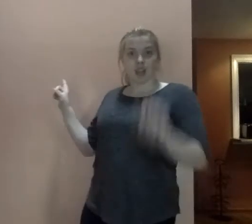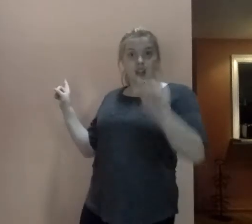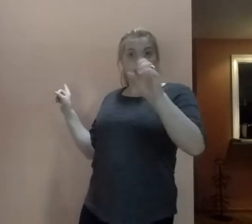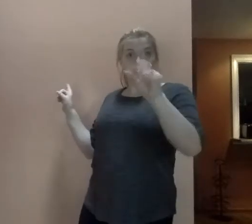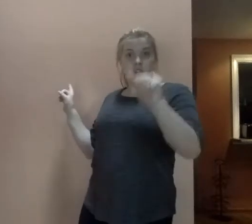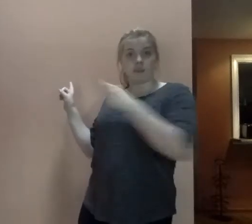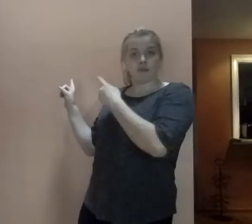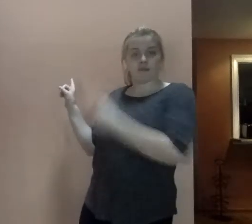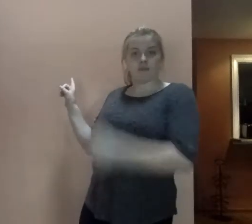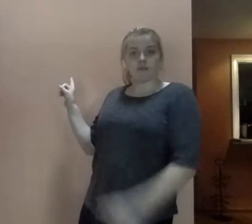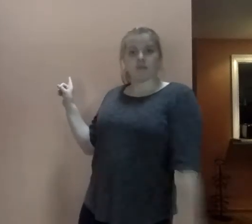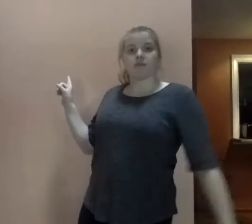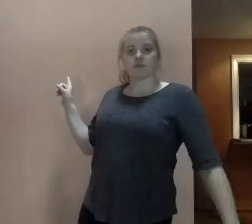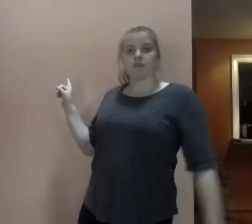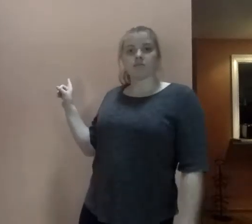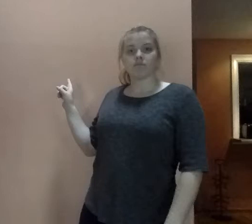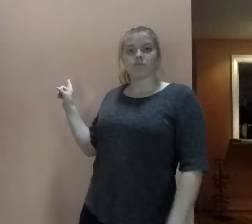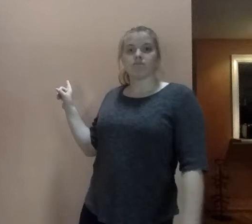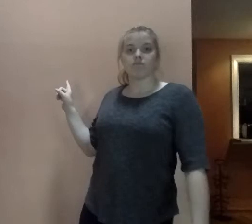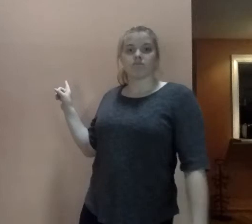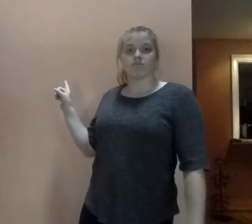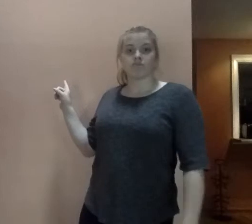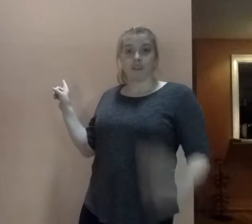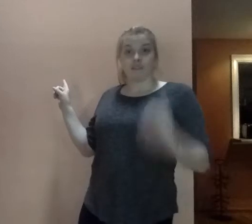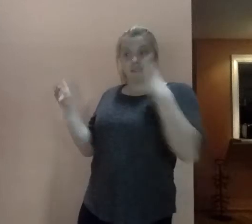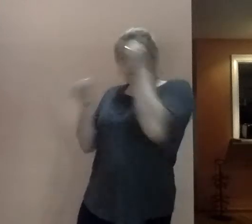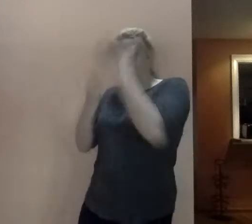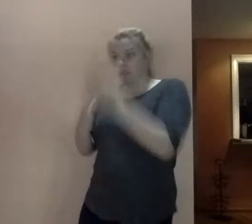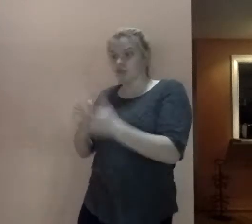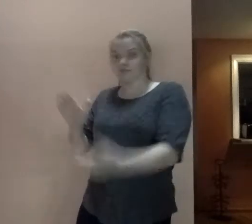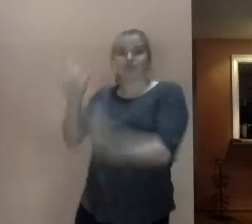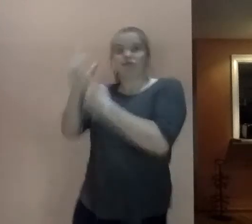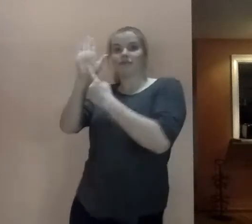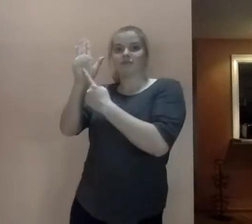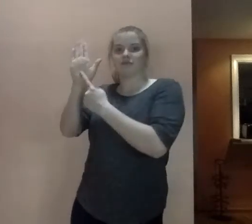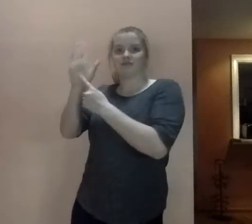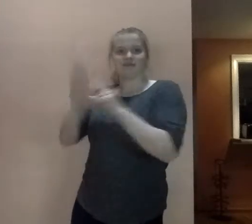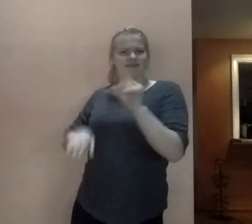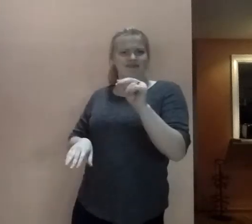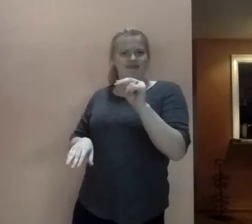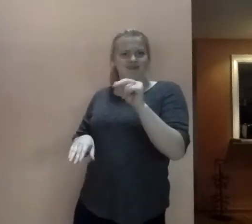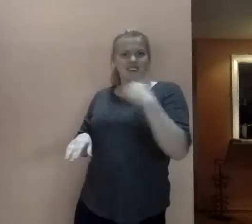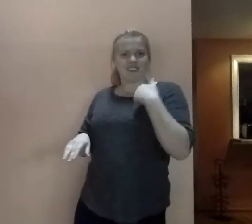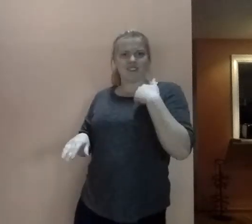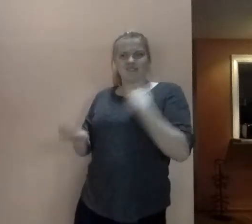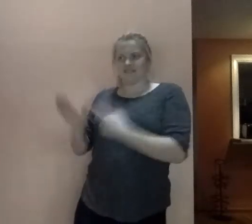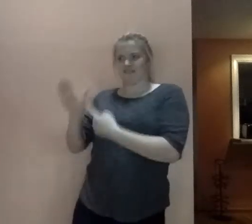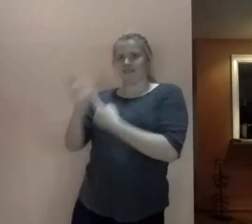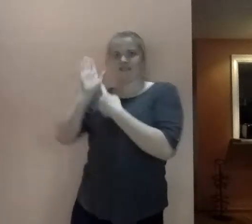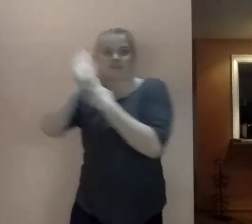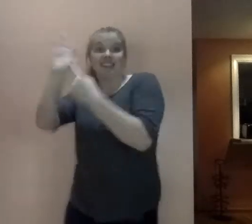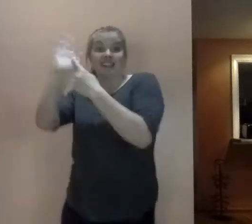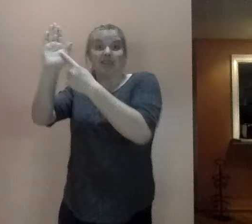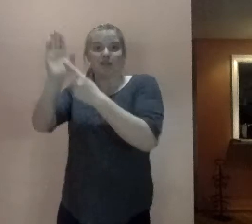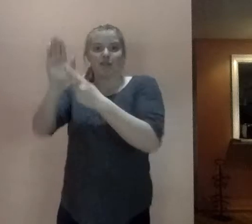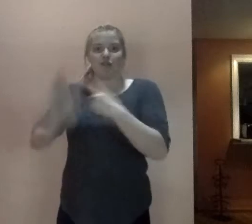Association, not only did they not have this information front and center, they were featuring recipes for red and processed meat. And on their